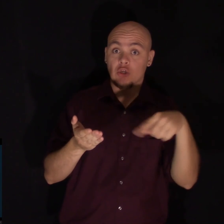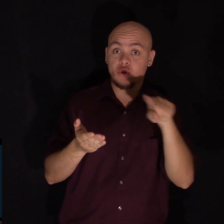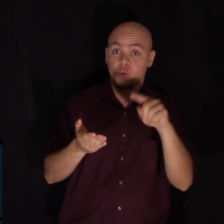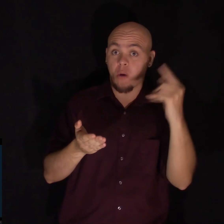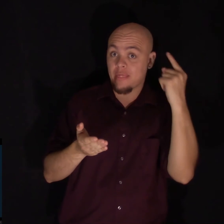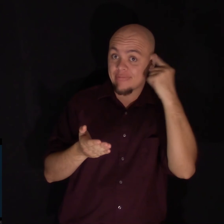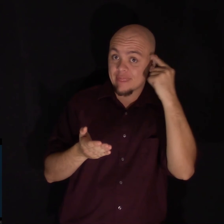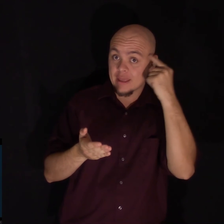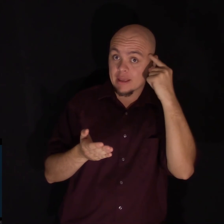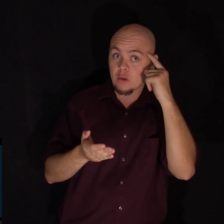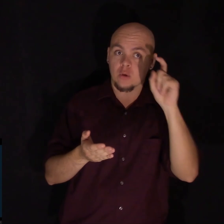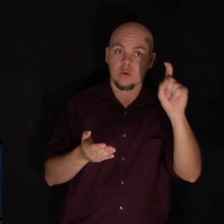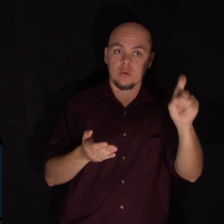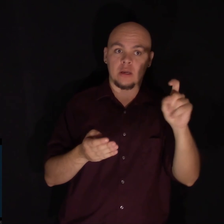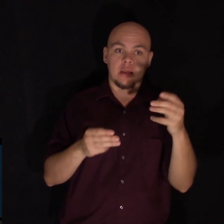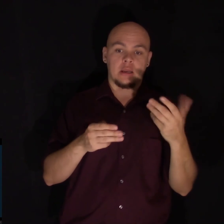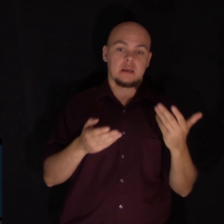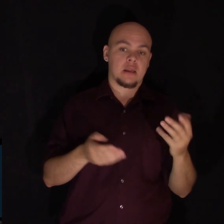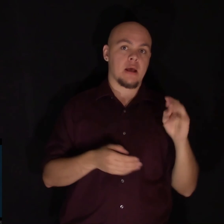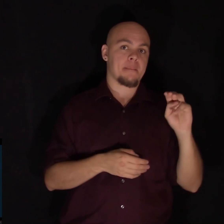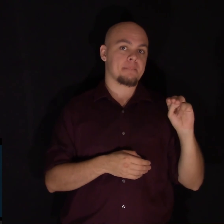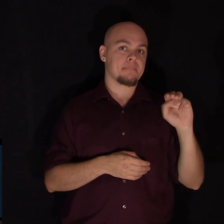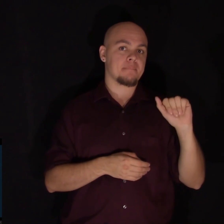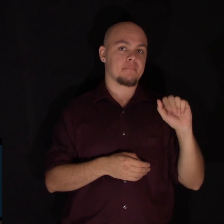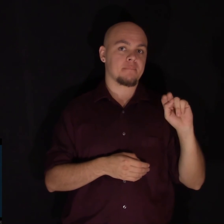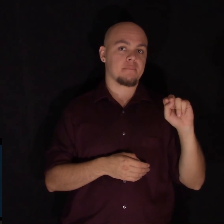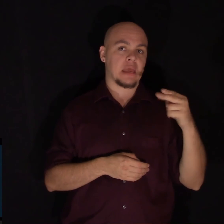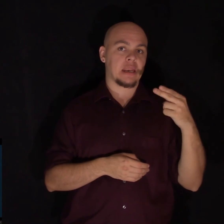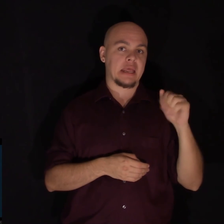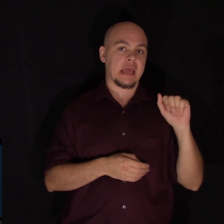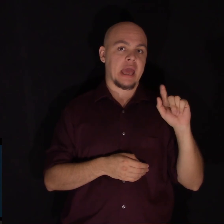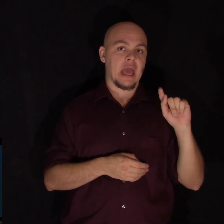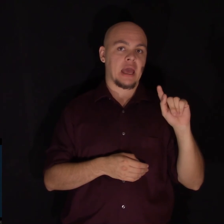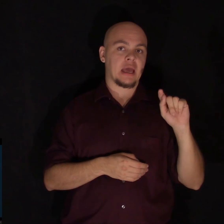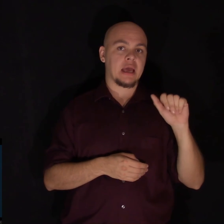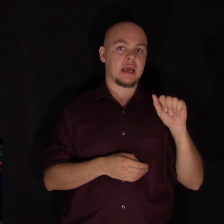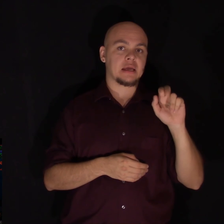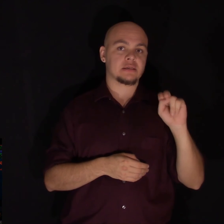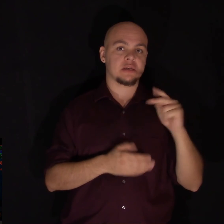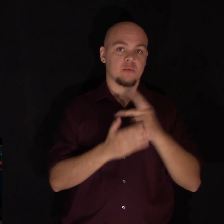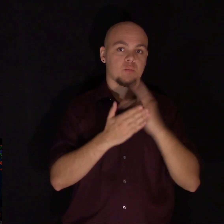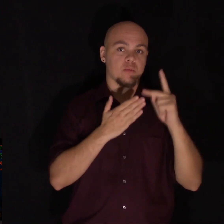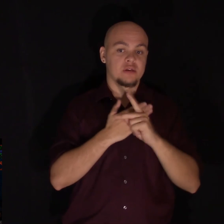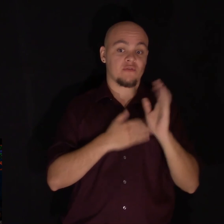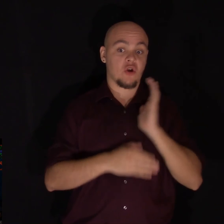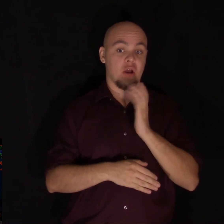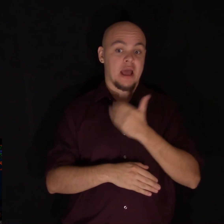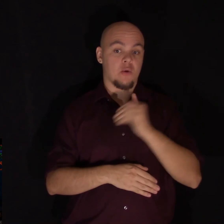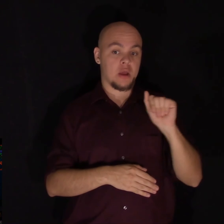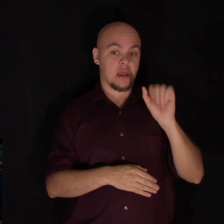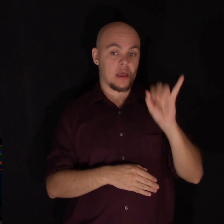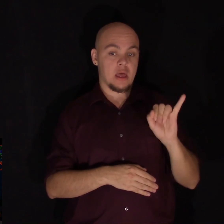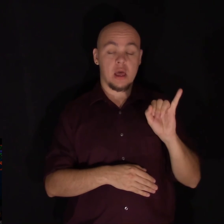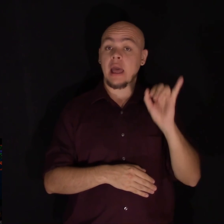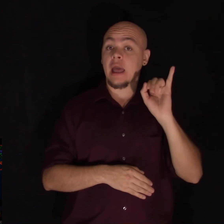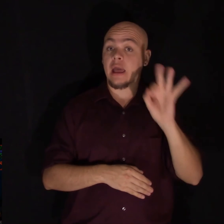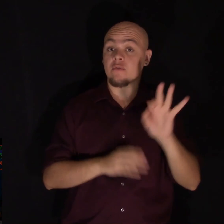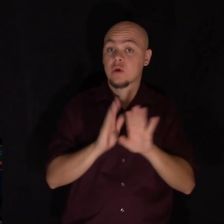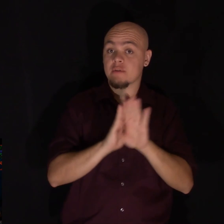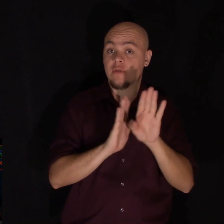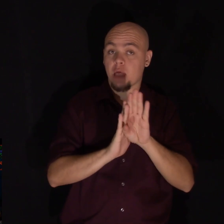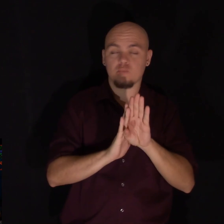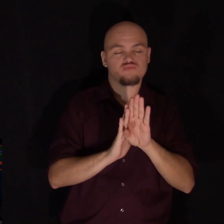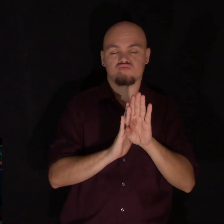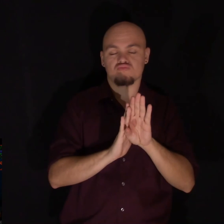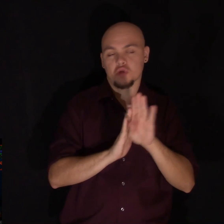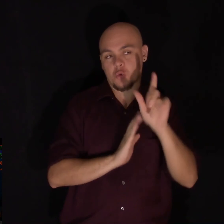I think we need something like a Manhattan Project on the topic of artificial intelligence. Not to build it, because I think we'll inevitably do that, but